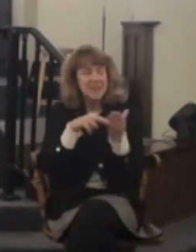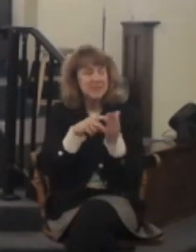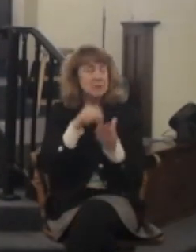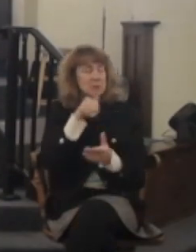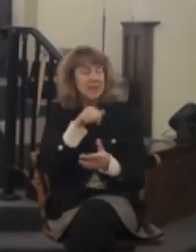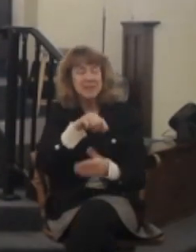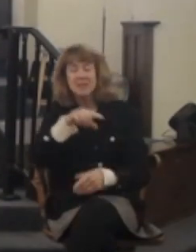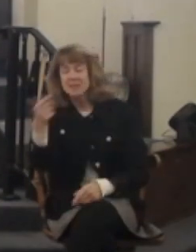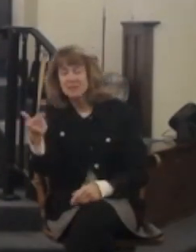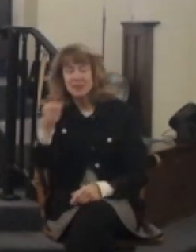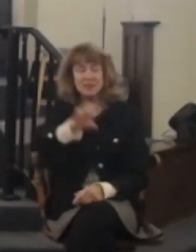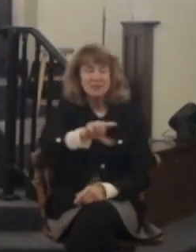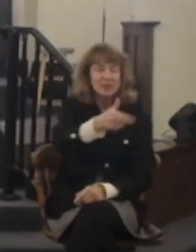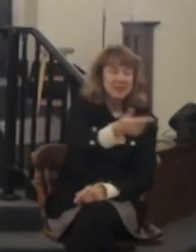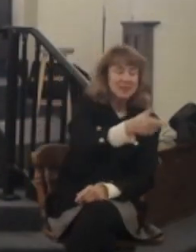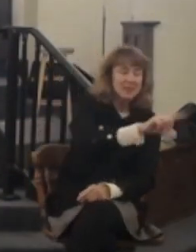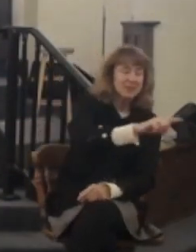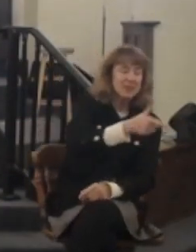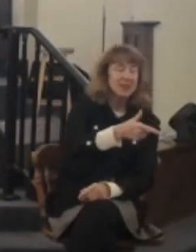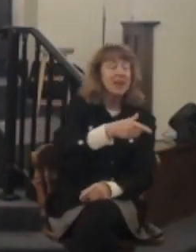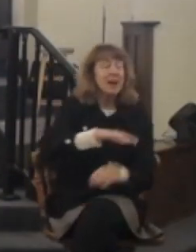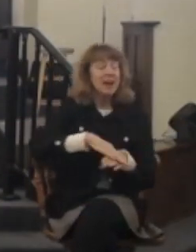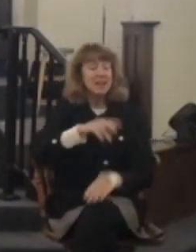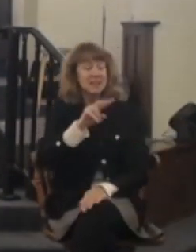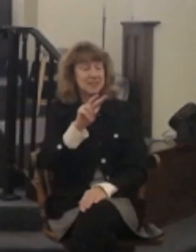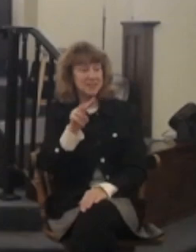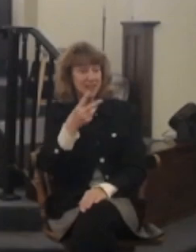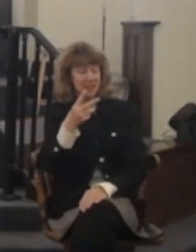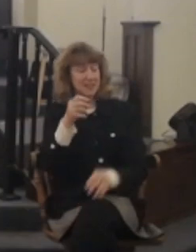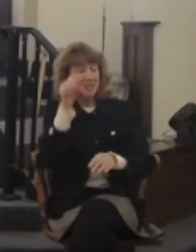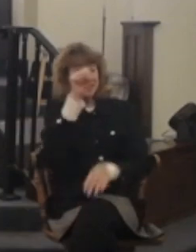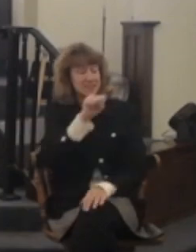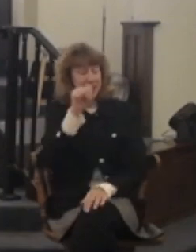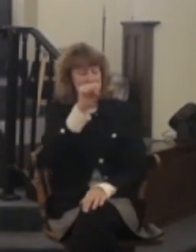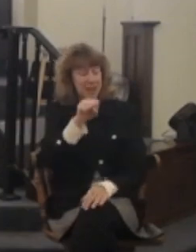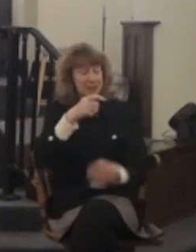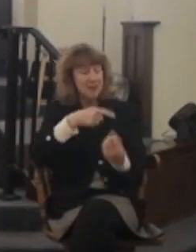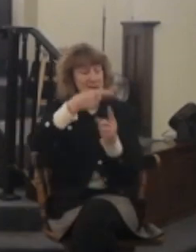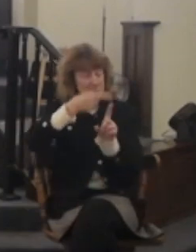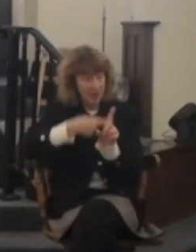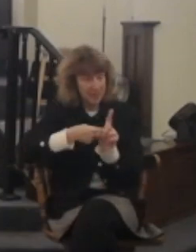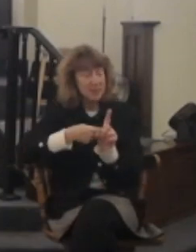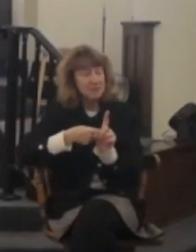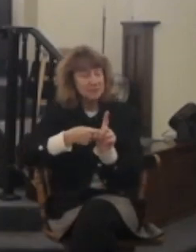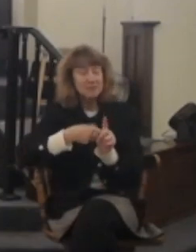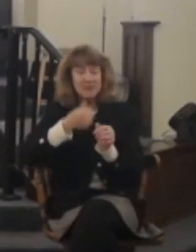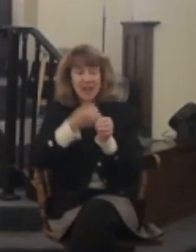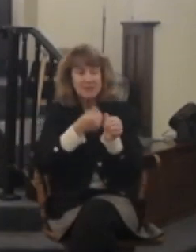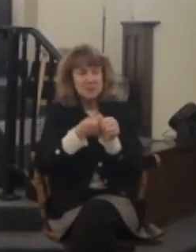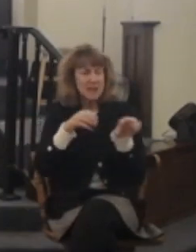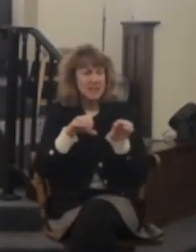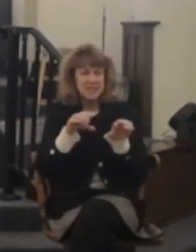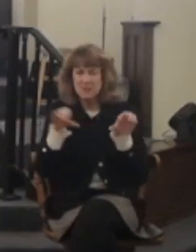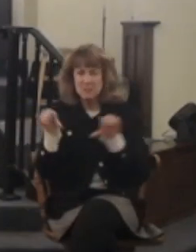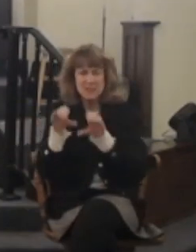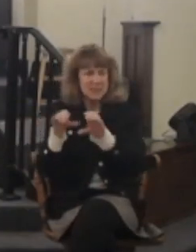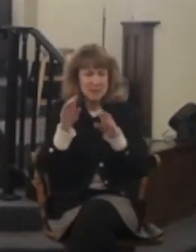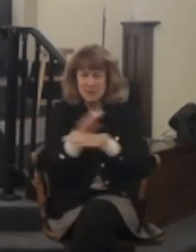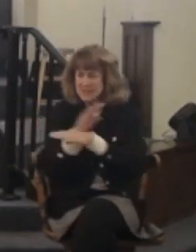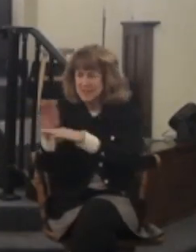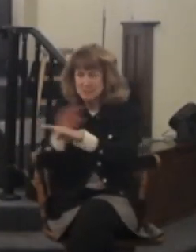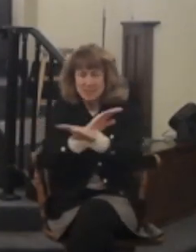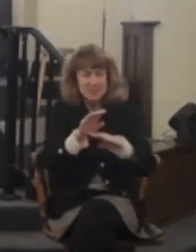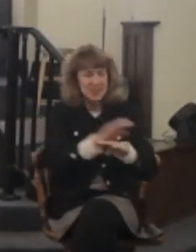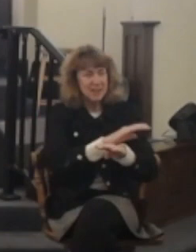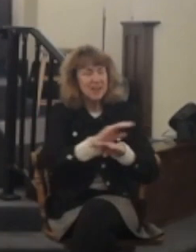So we're going to start doing these on the second Saturday of the month. We're doing it monthly because everybody's busy. Everybody's doing other things. So we're going to try to do it at least